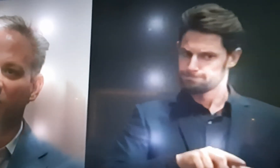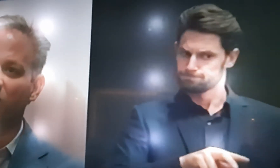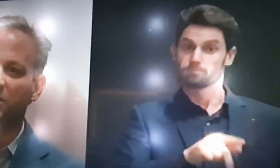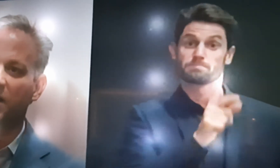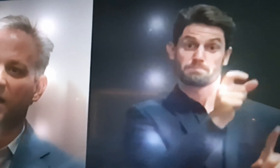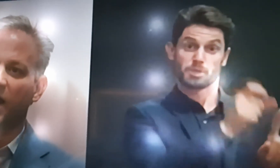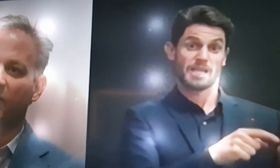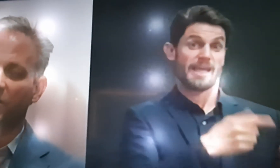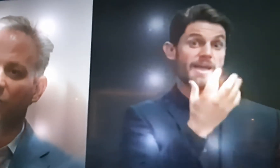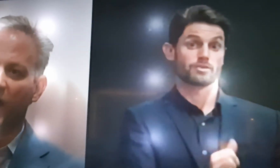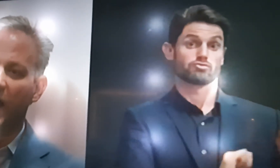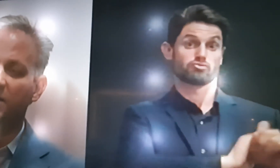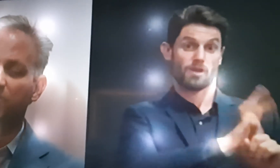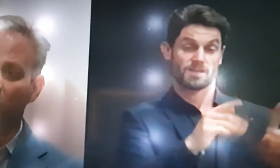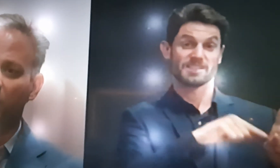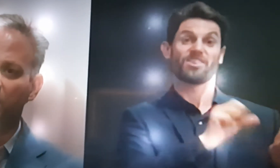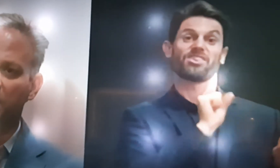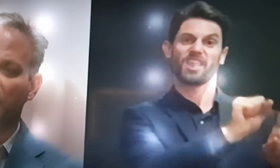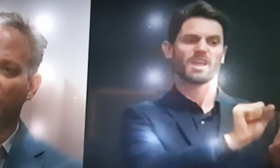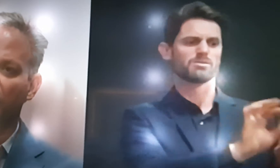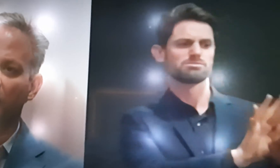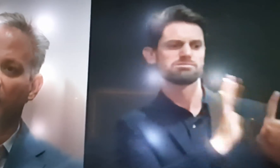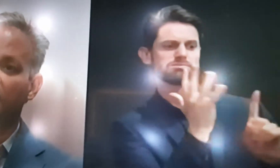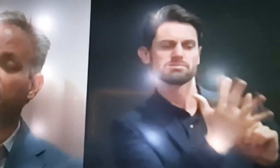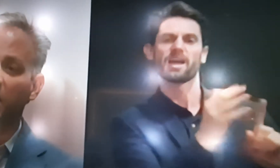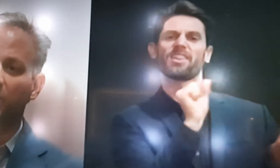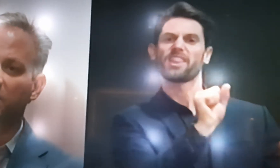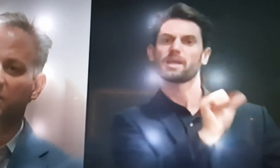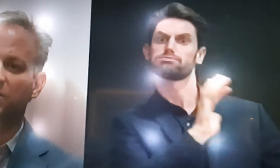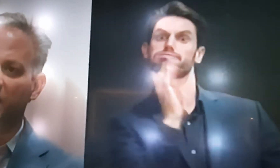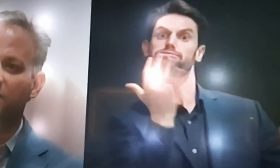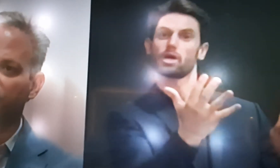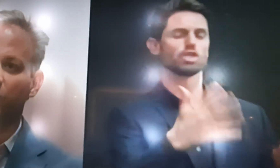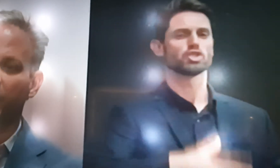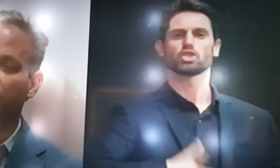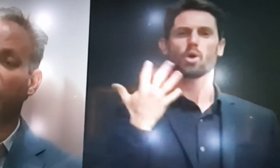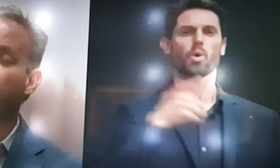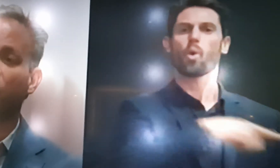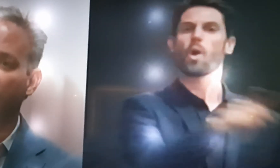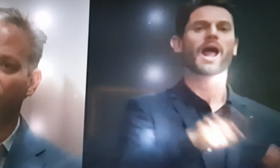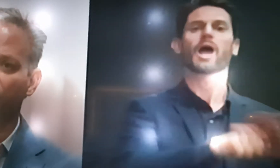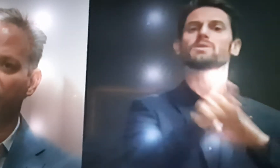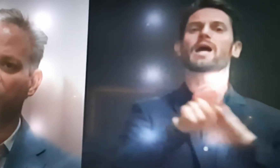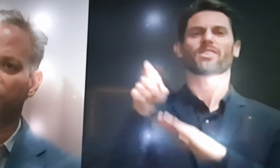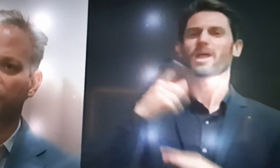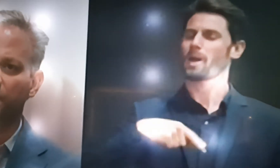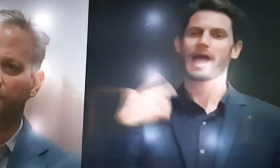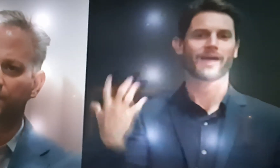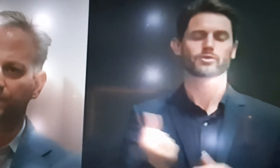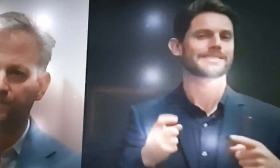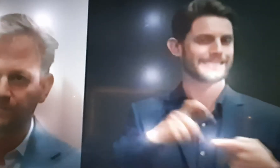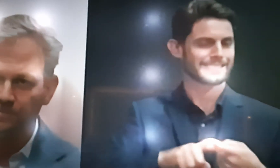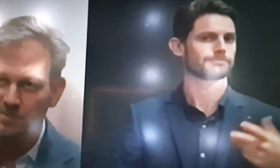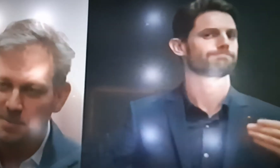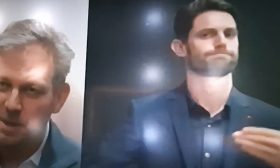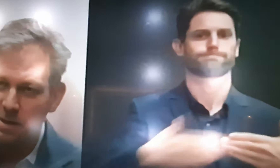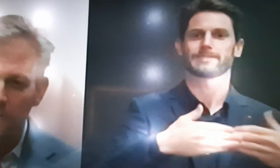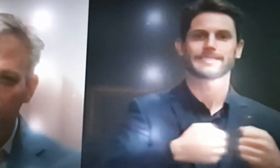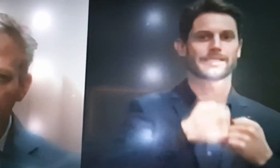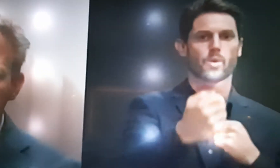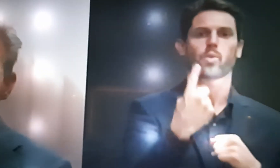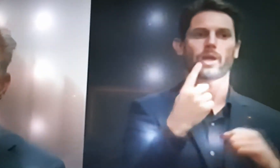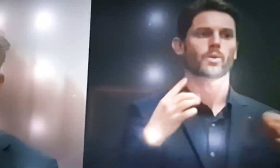person across Victoria has, Melbourne in particular, to be limited to just a few people and not 100 people. Can you just explain that